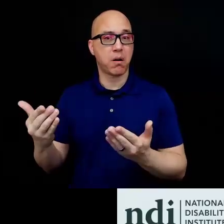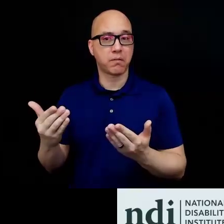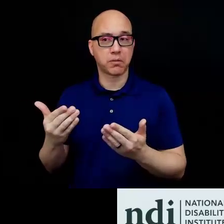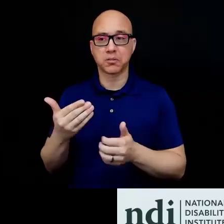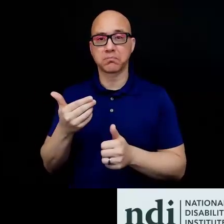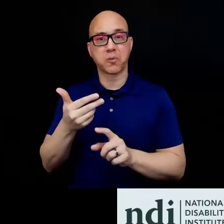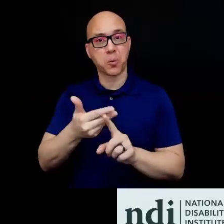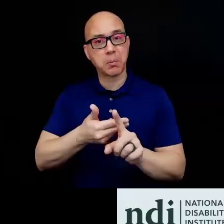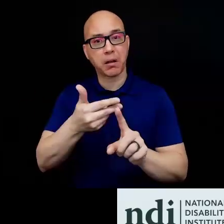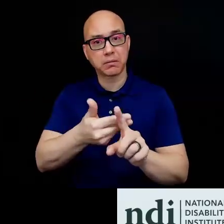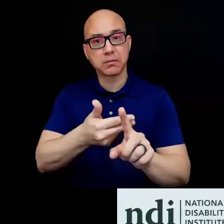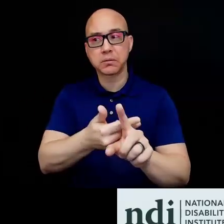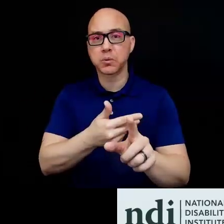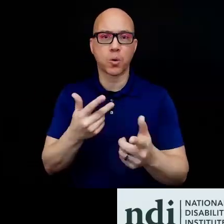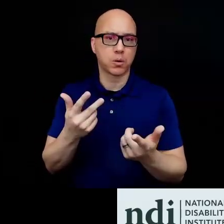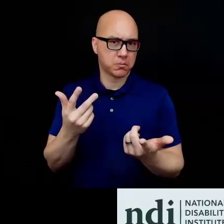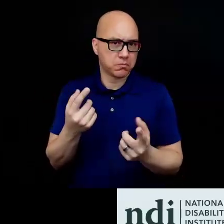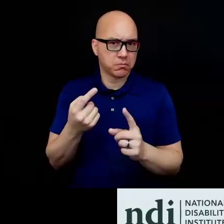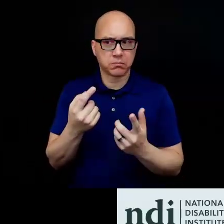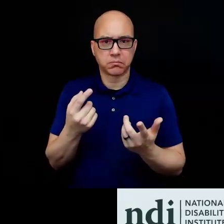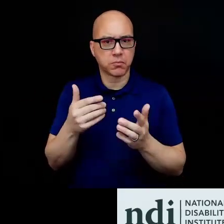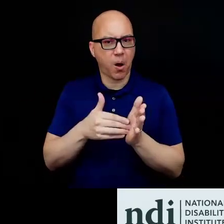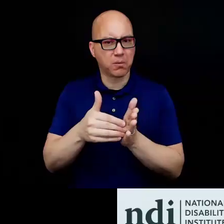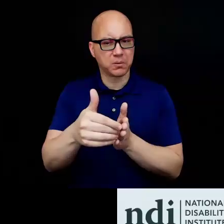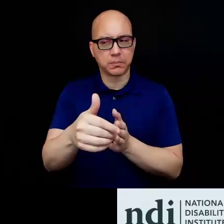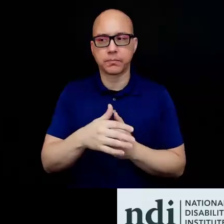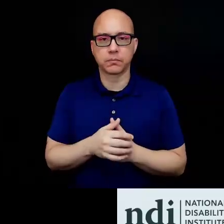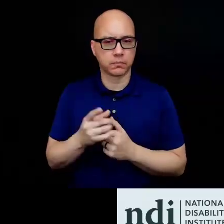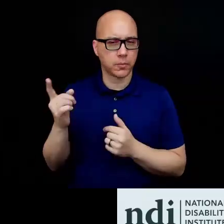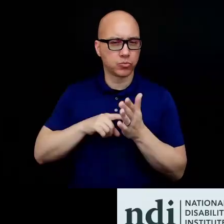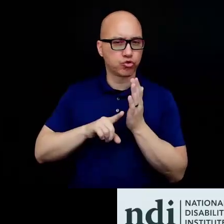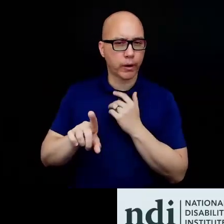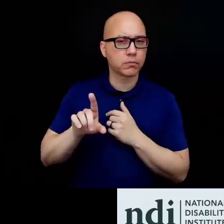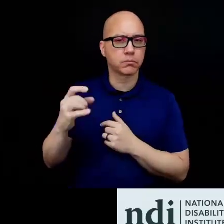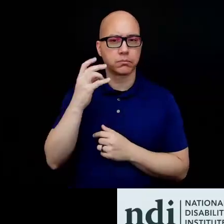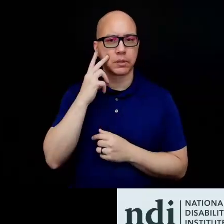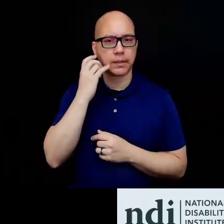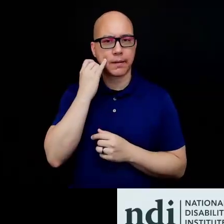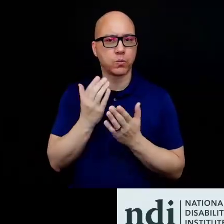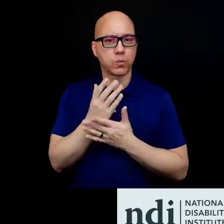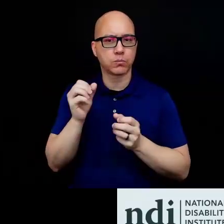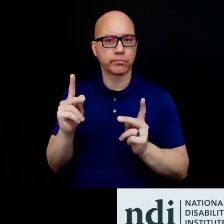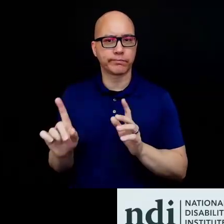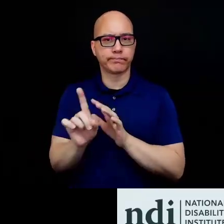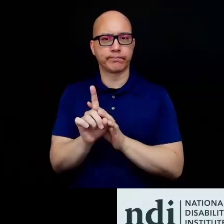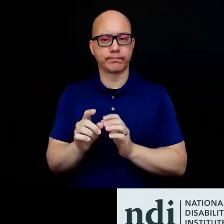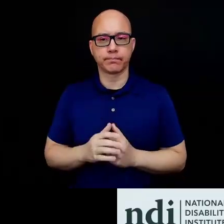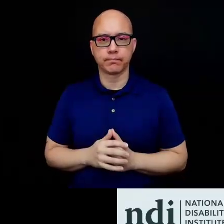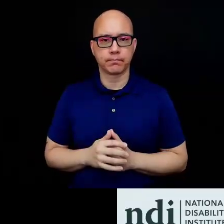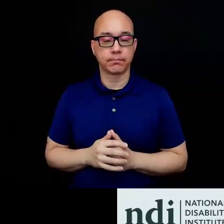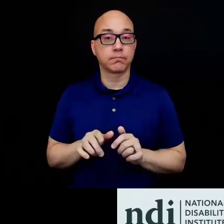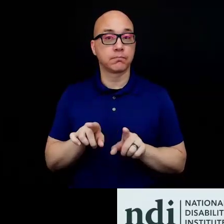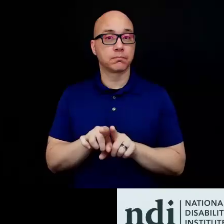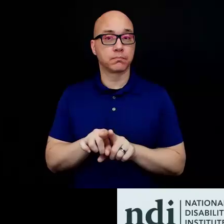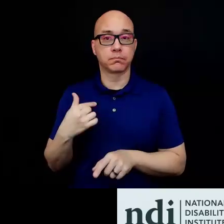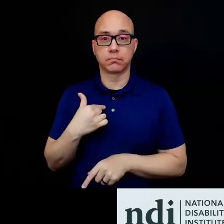always have to go in and check to make sure, of any new opportunities that may come about. As well as we recommend